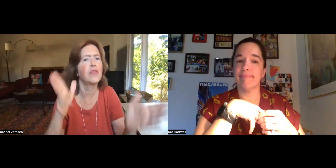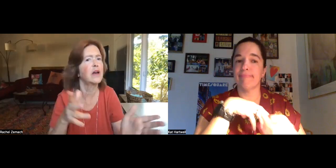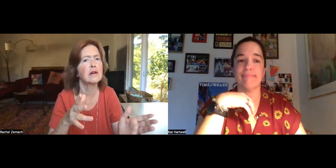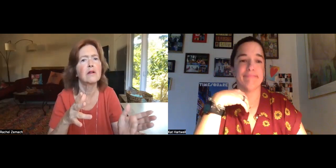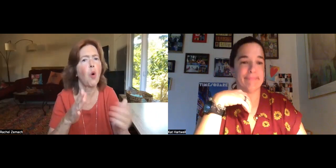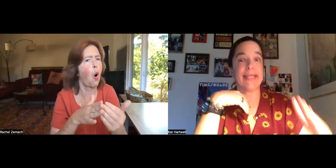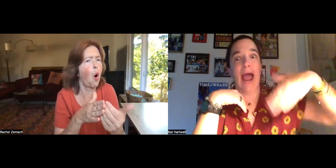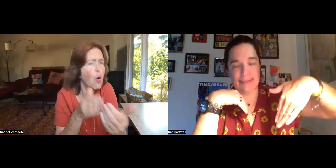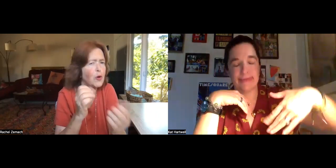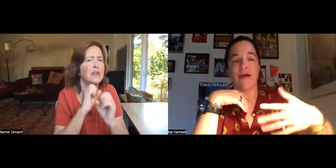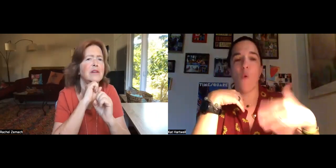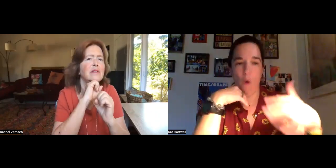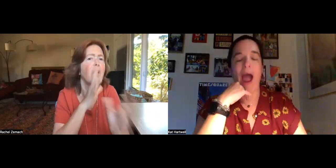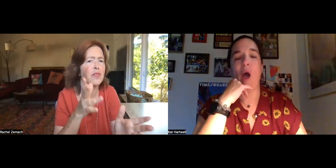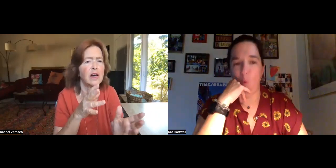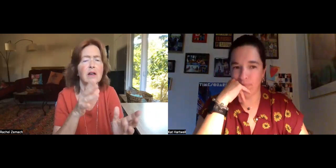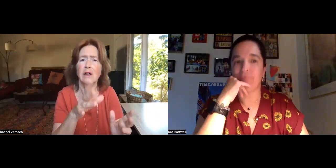nothing. Yeah. Oh, wow. Trust passed